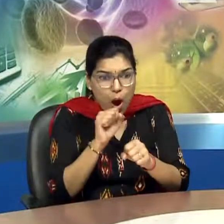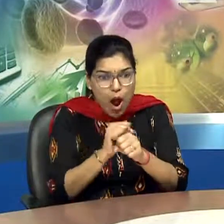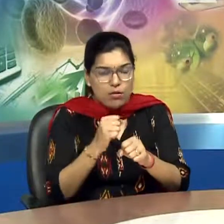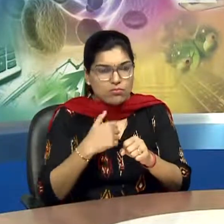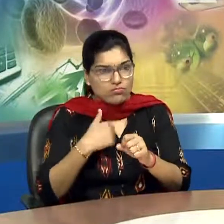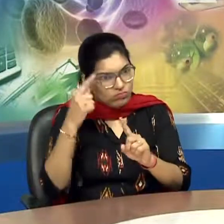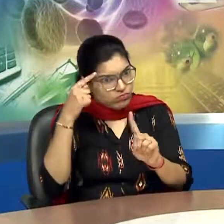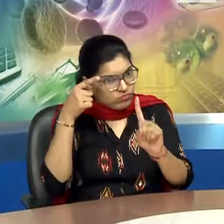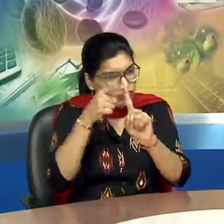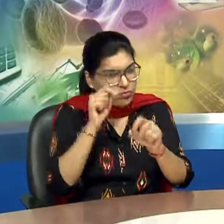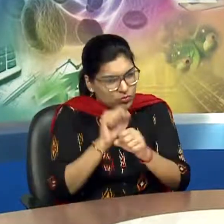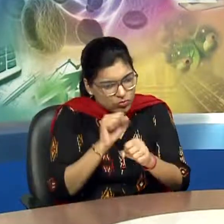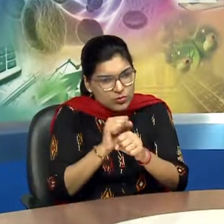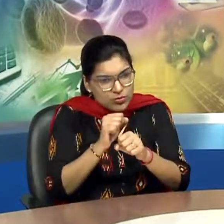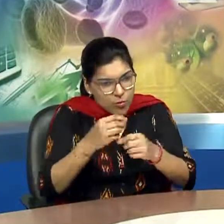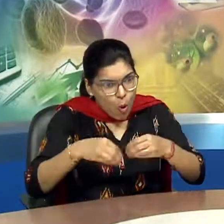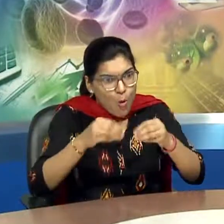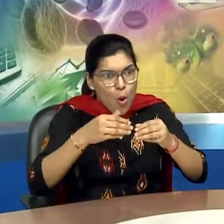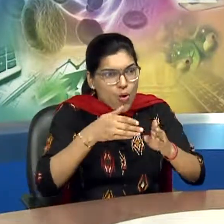Maybe you are interested to do